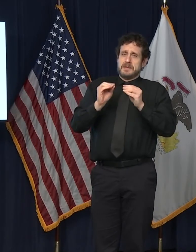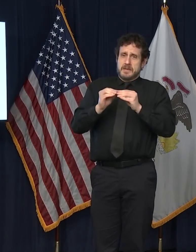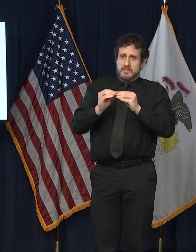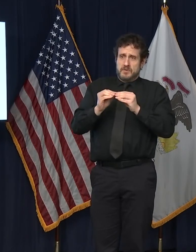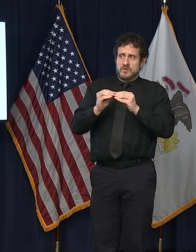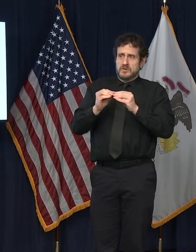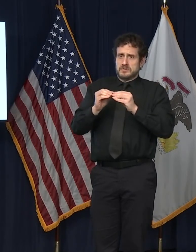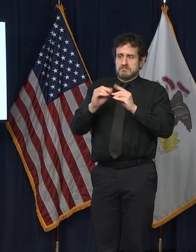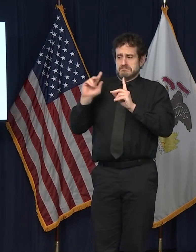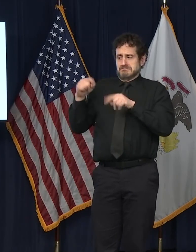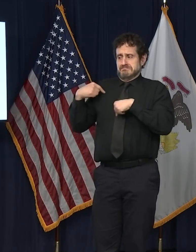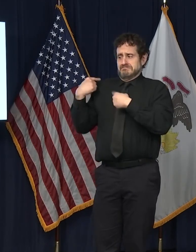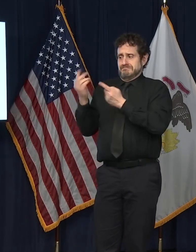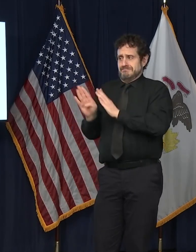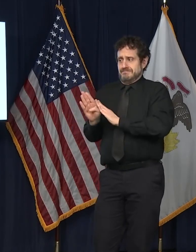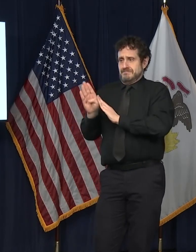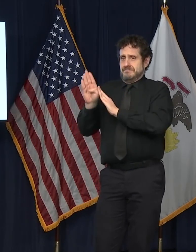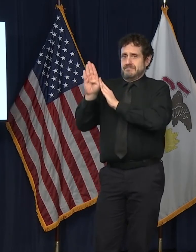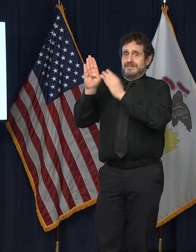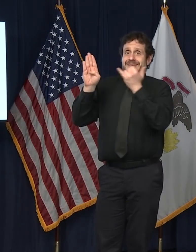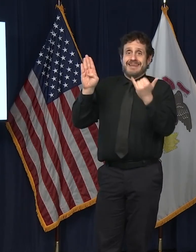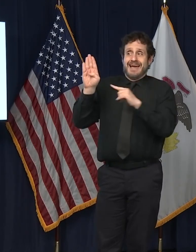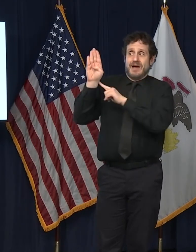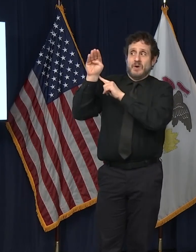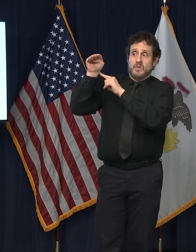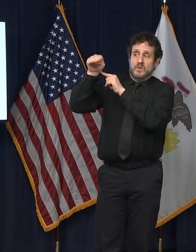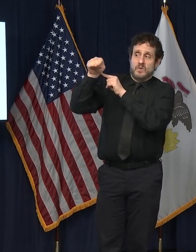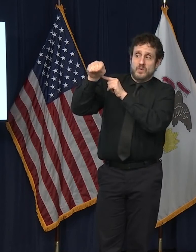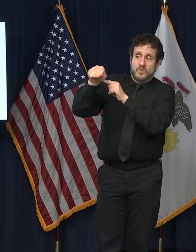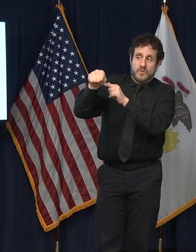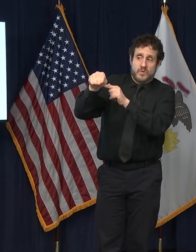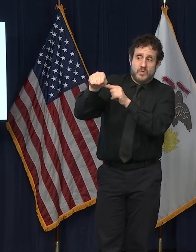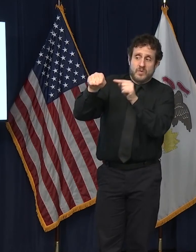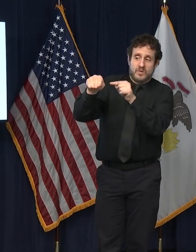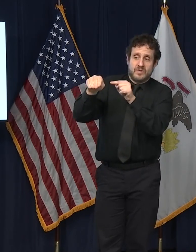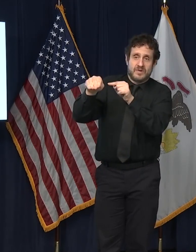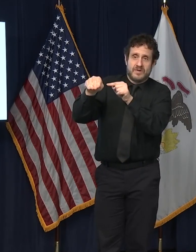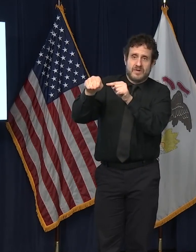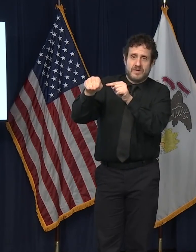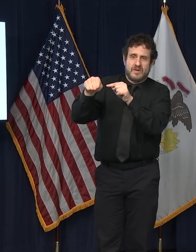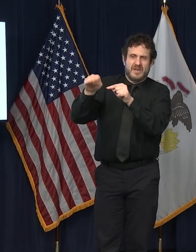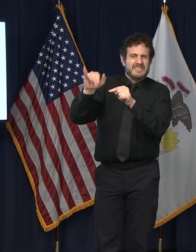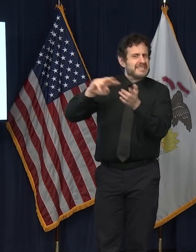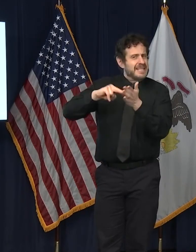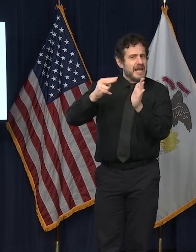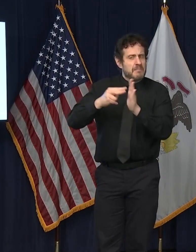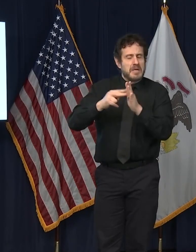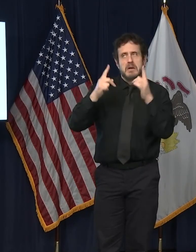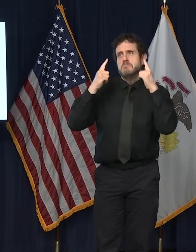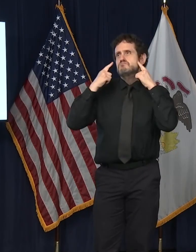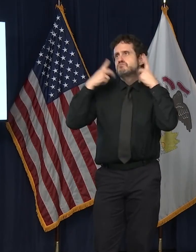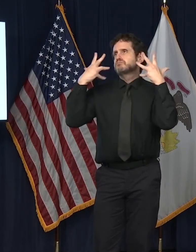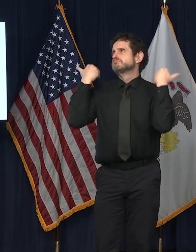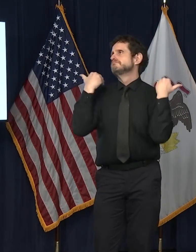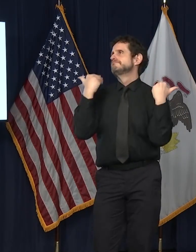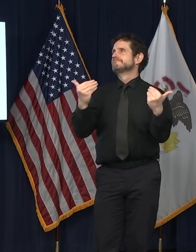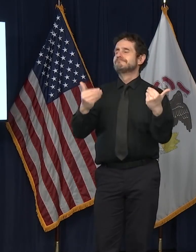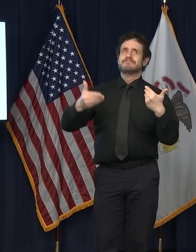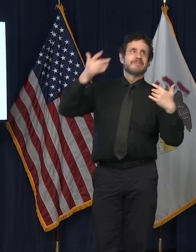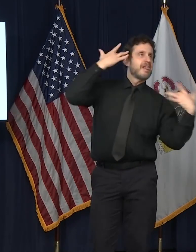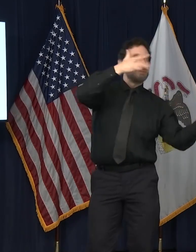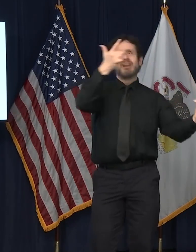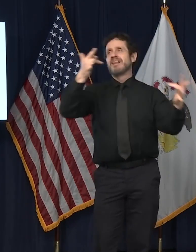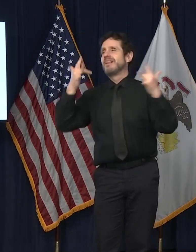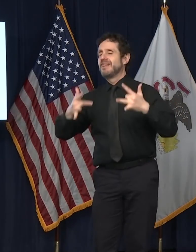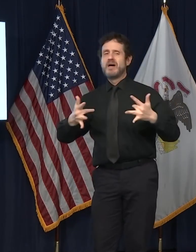trending slightly downward. But that's not an indication that we should throw caution to the wind and make large